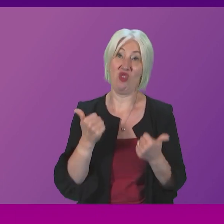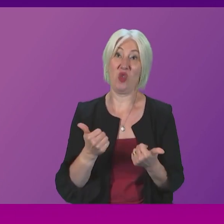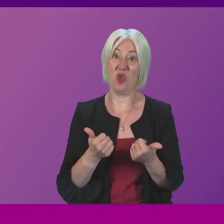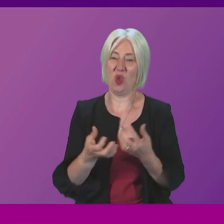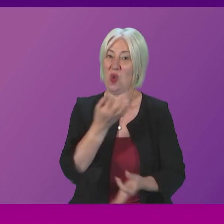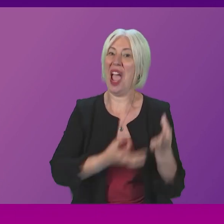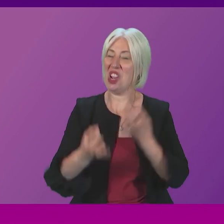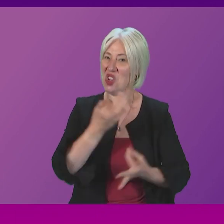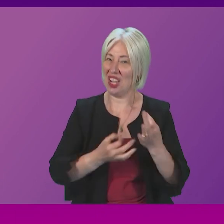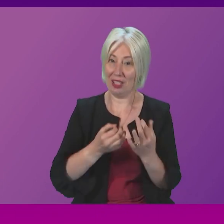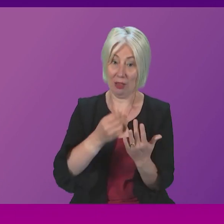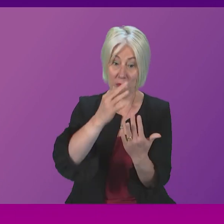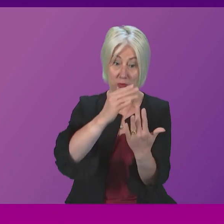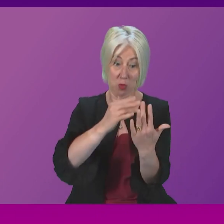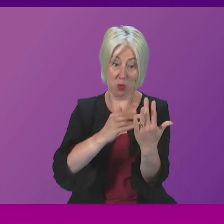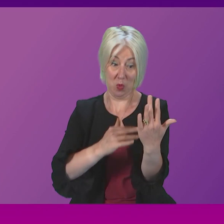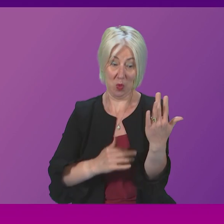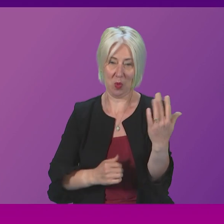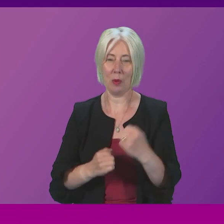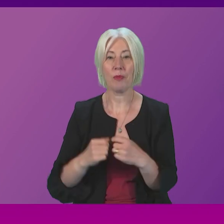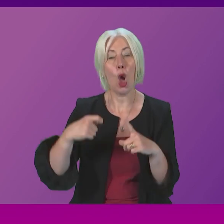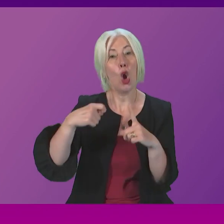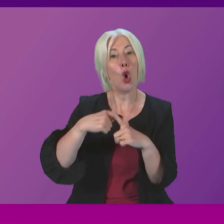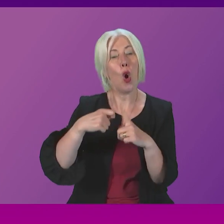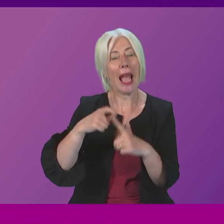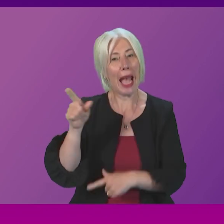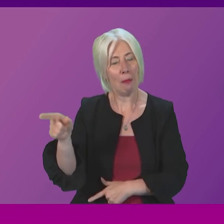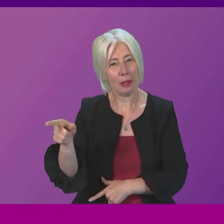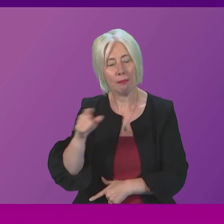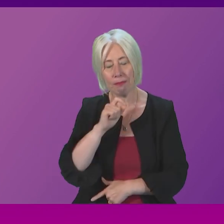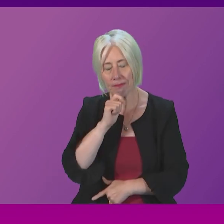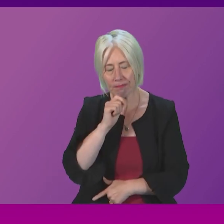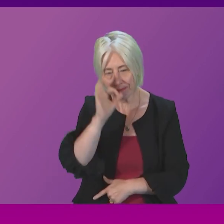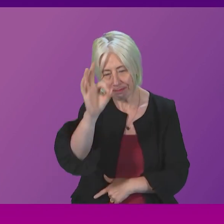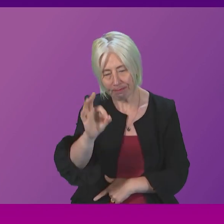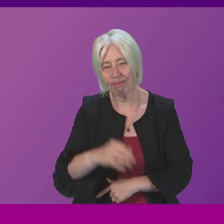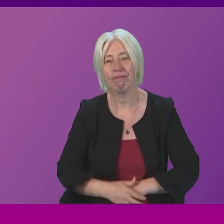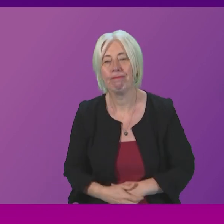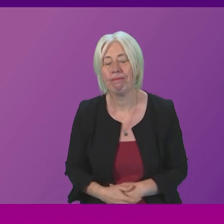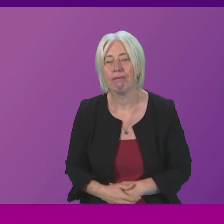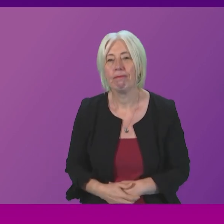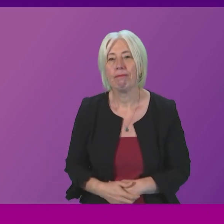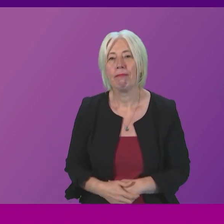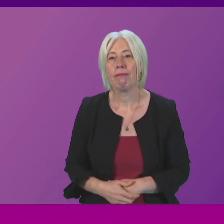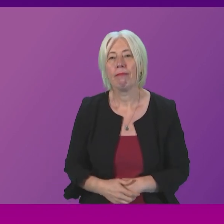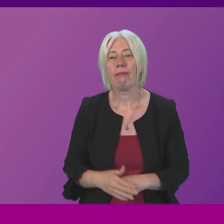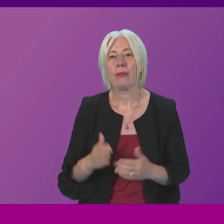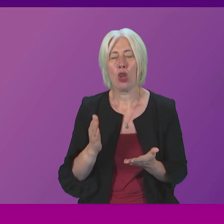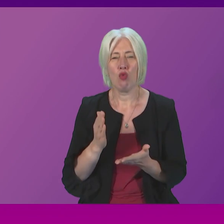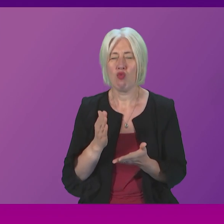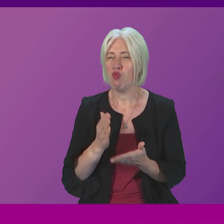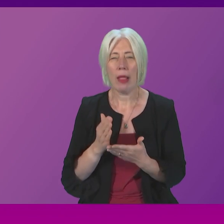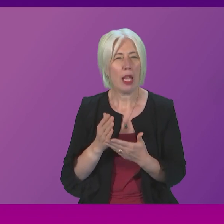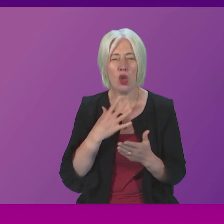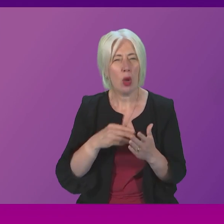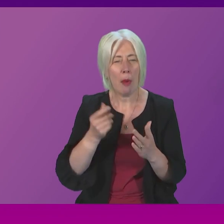keep flowing in. Kokab, I'm going to put this question to you, and this is really just seeking